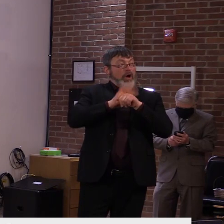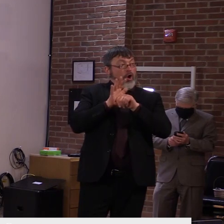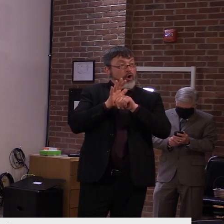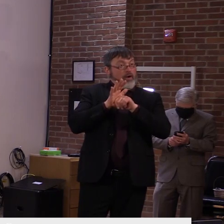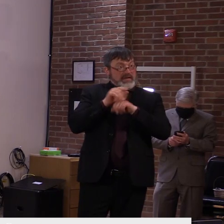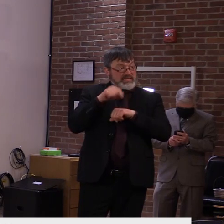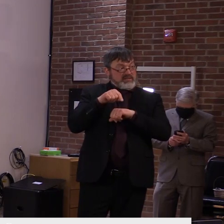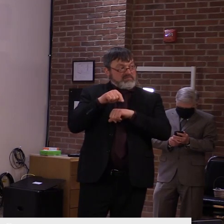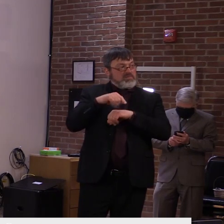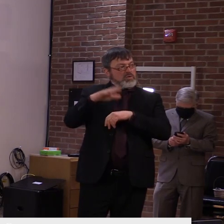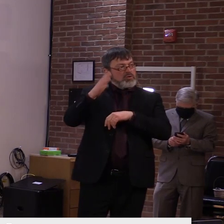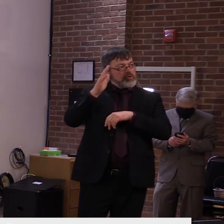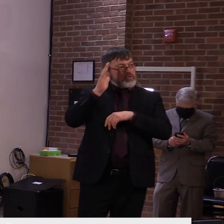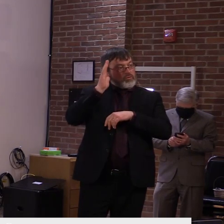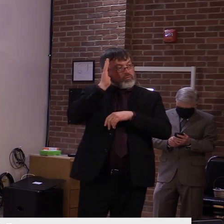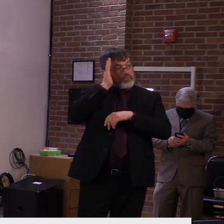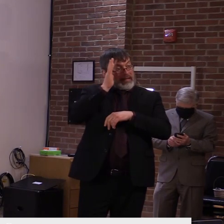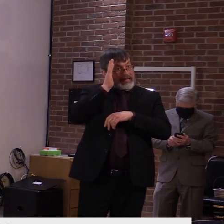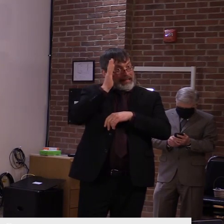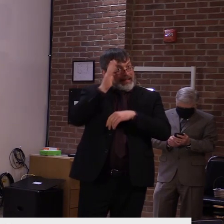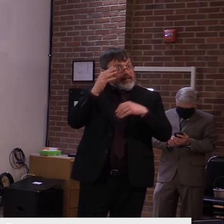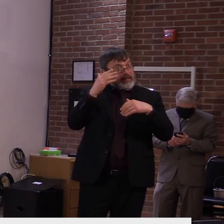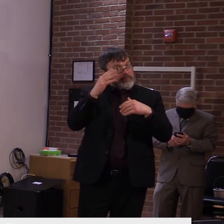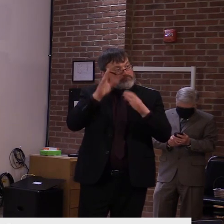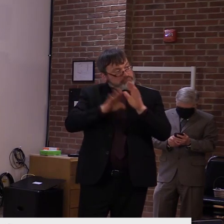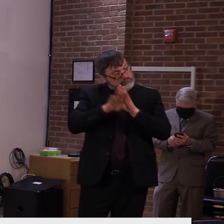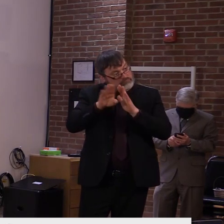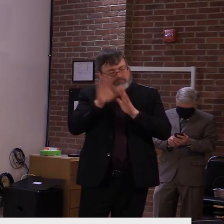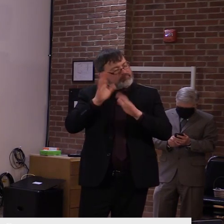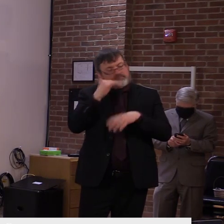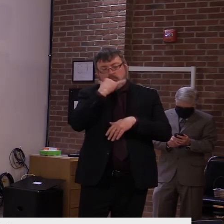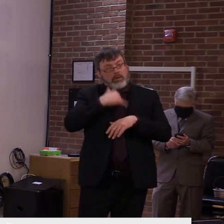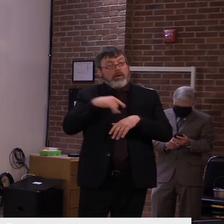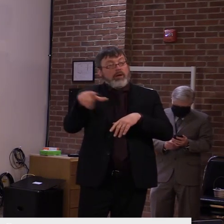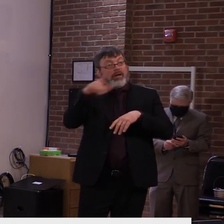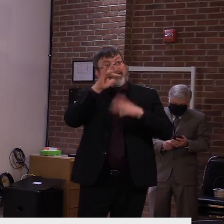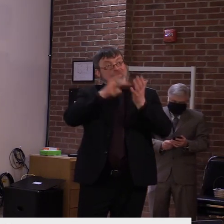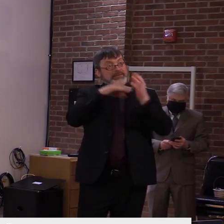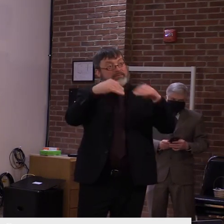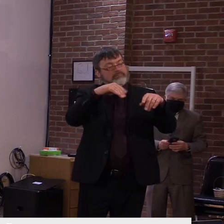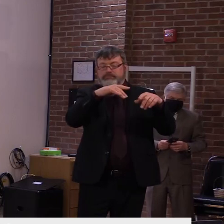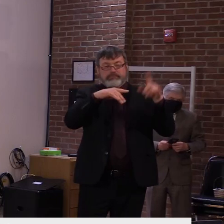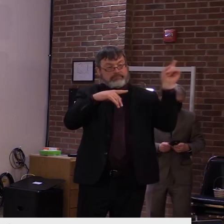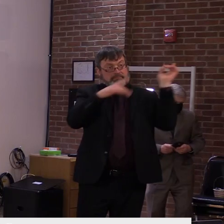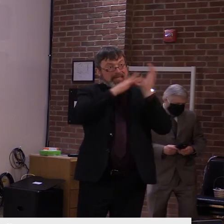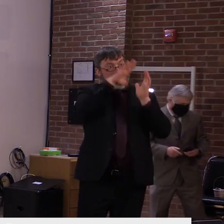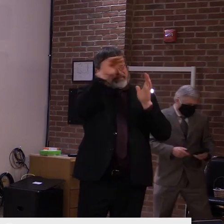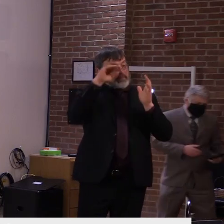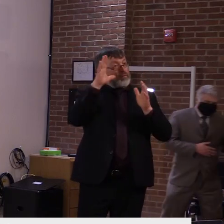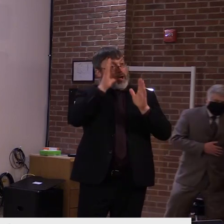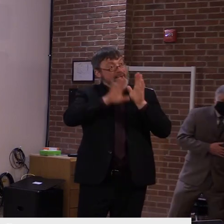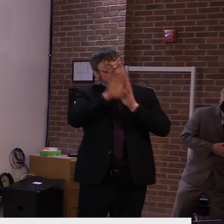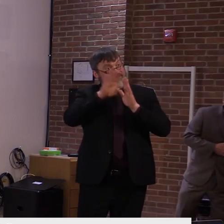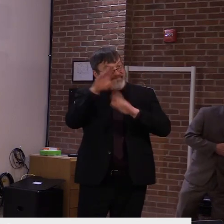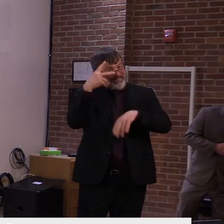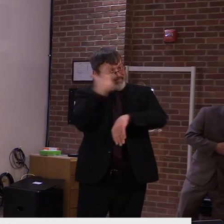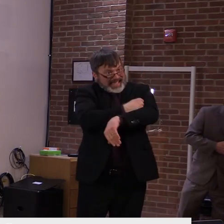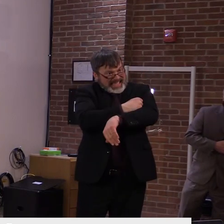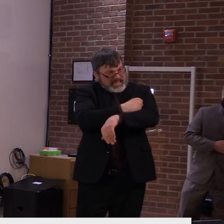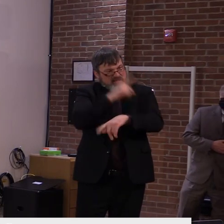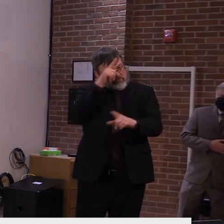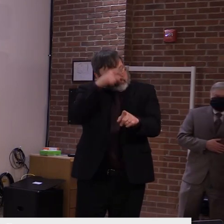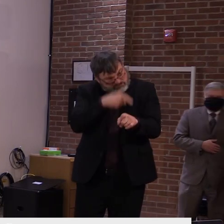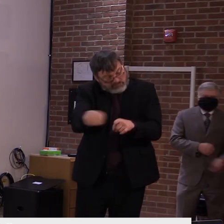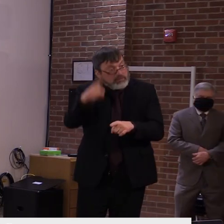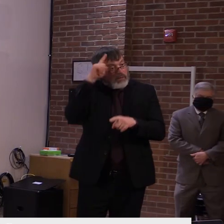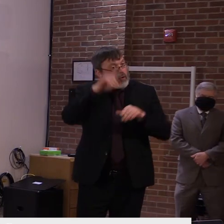a regular routine childhood vaccine that kids would get? No, I imagine that will be true for sure. And the only